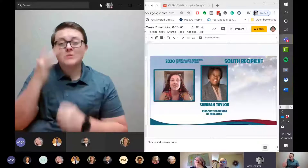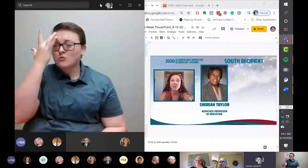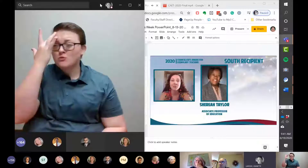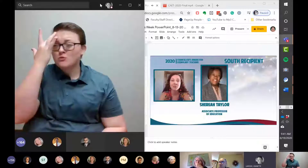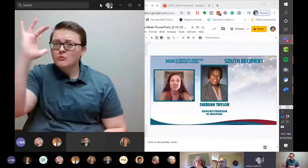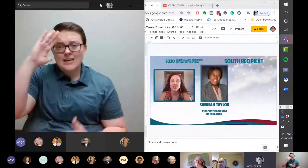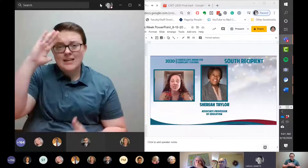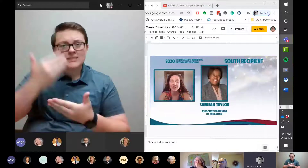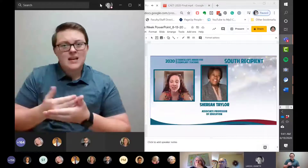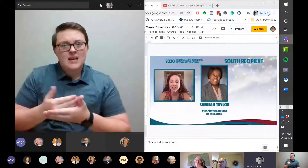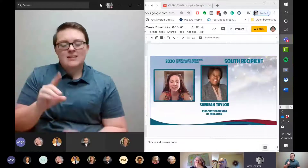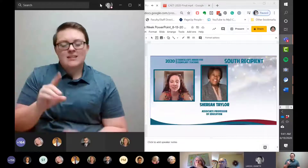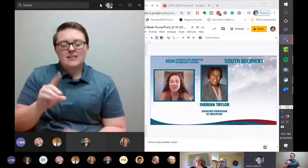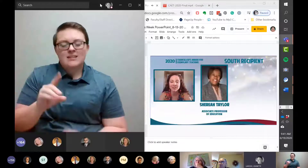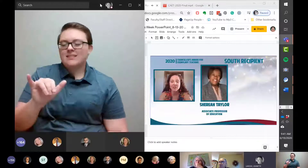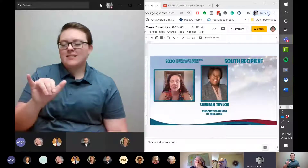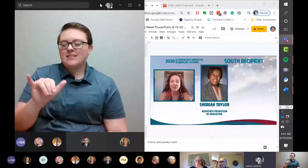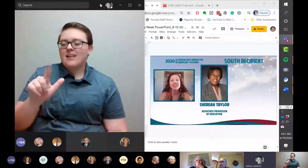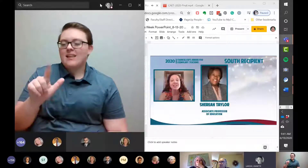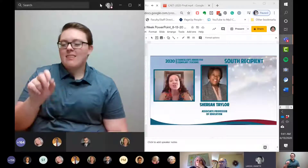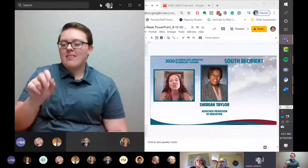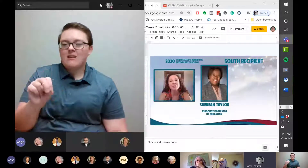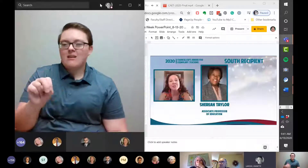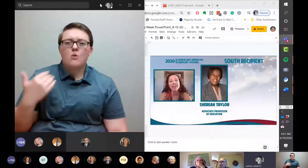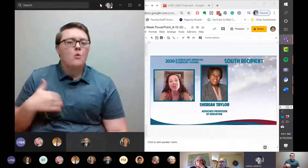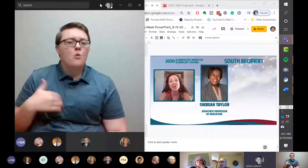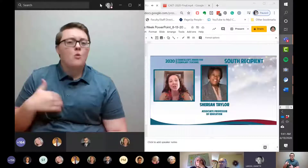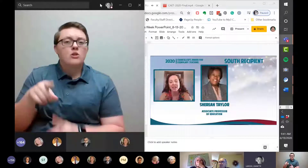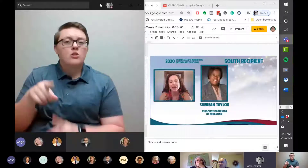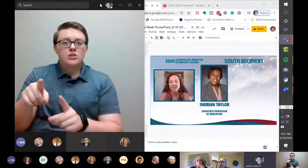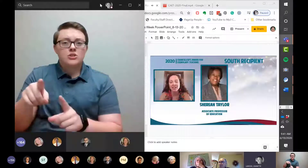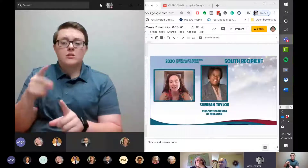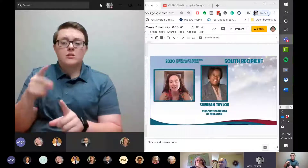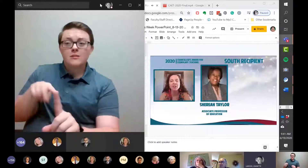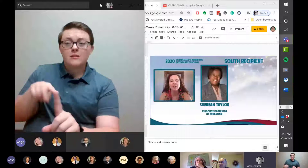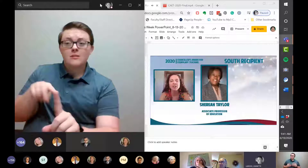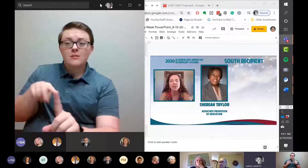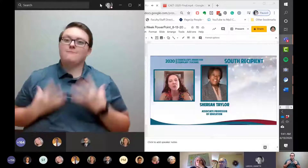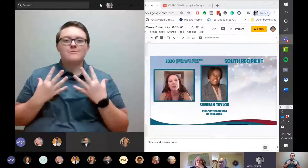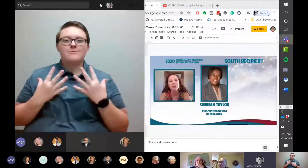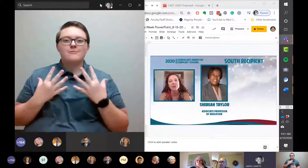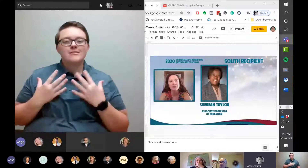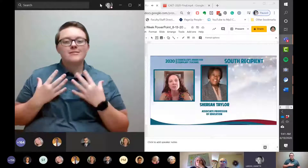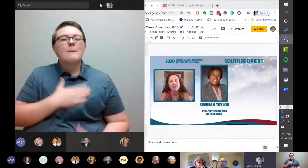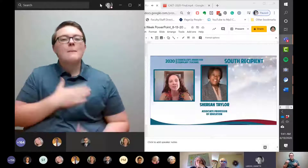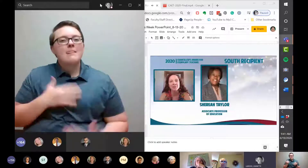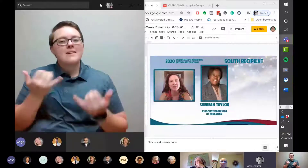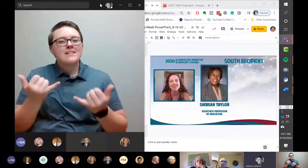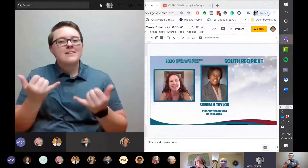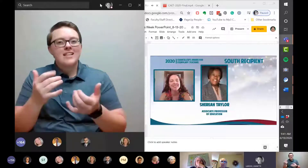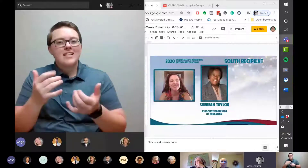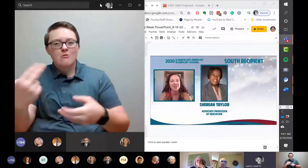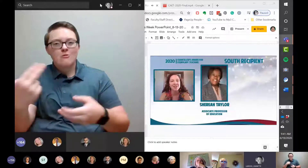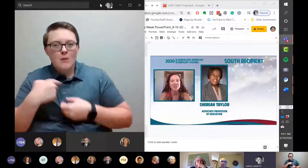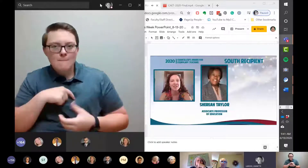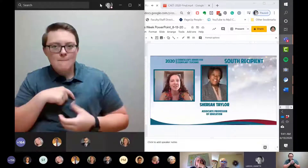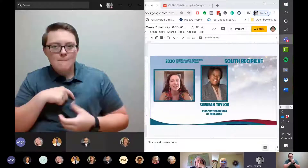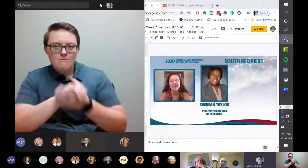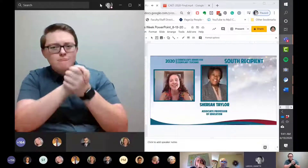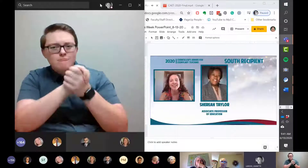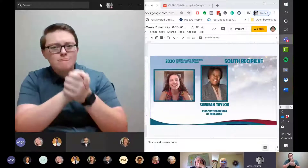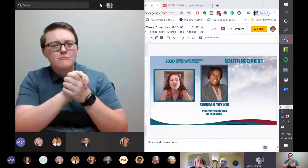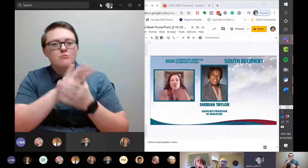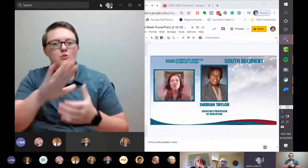She honestly is an inspiration to all of us. Please join me in congratulating your 2020 award winner from South Campus,